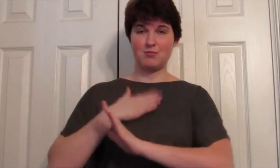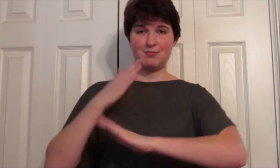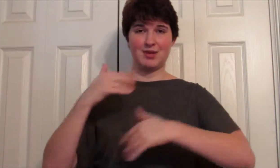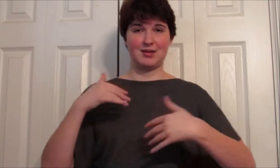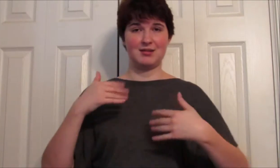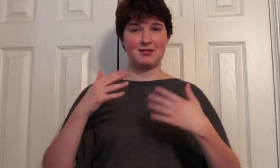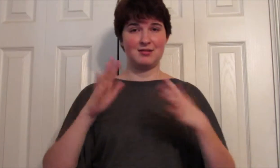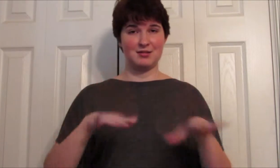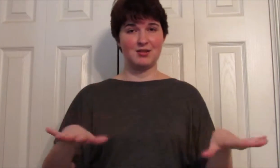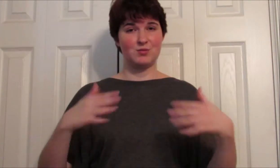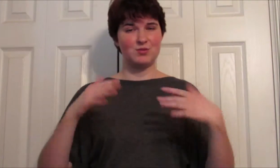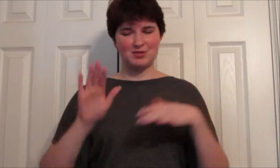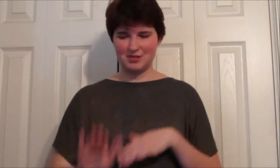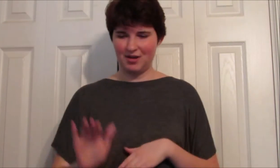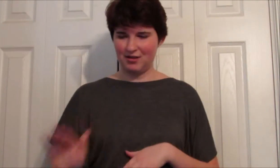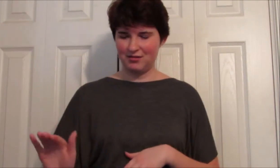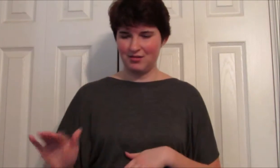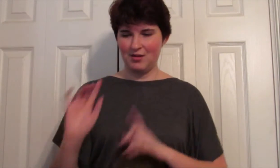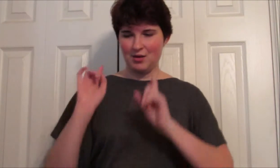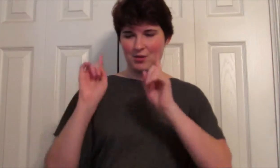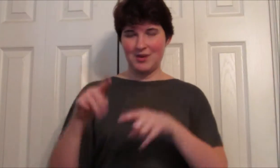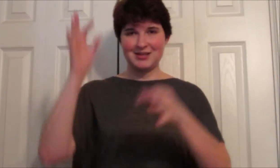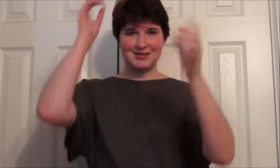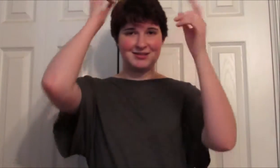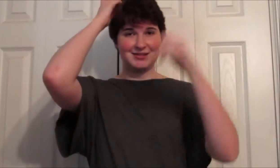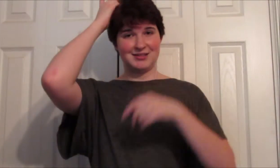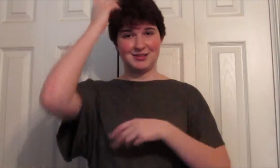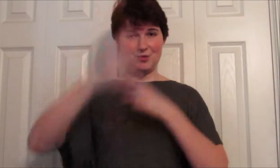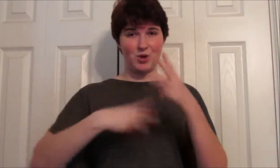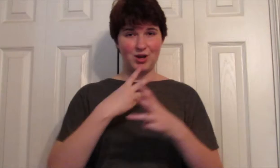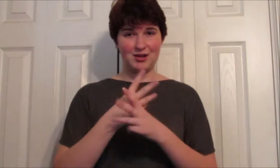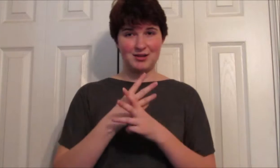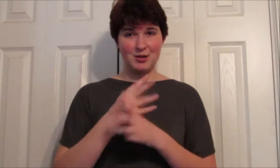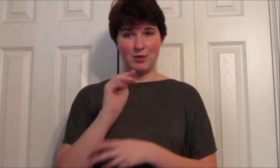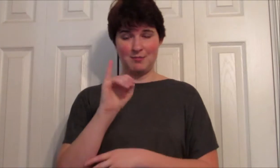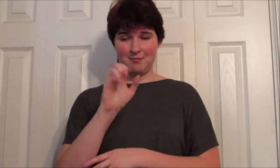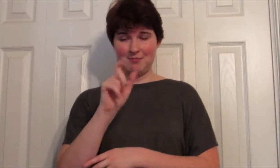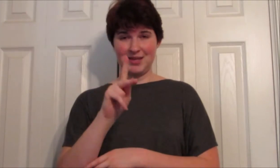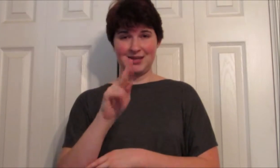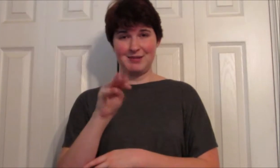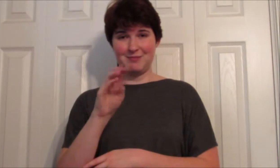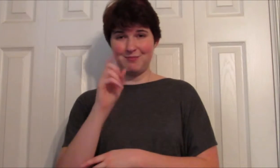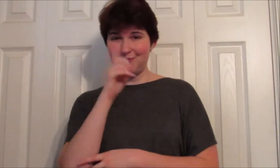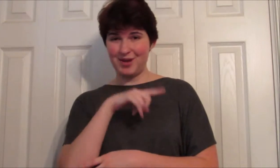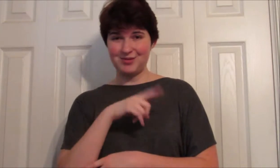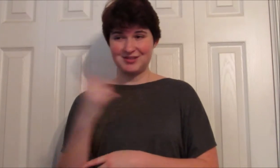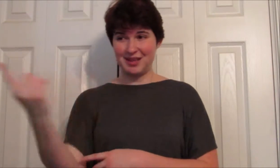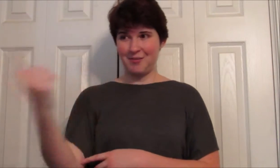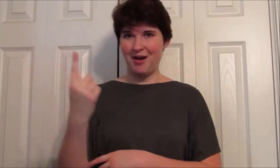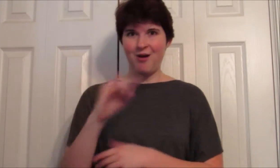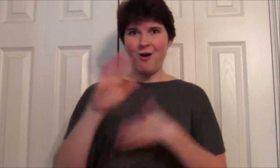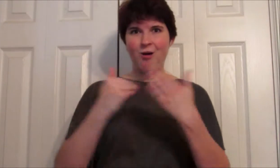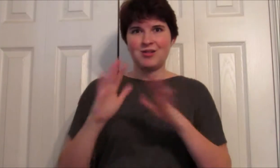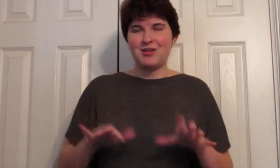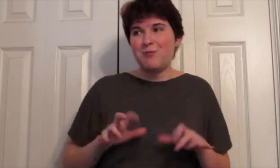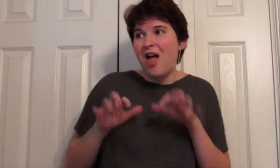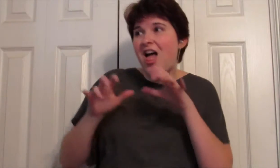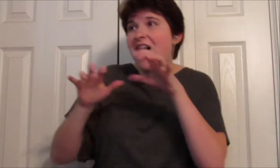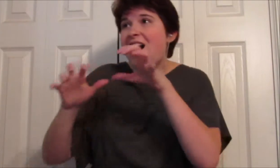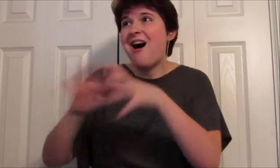them to Disney World, when Mickey Mouse came out, you know, he was mobbed by the little kids. And the kids all wanted the same things. Our girls